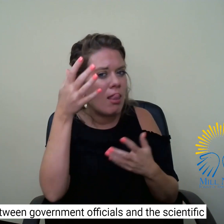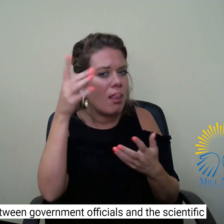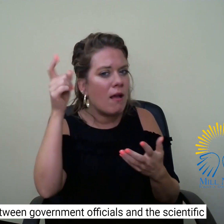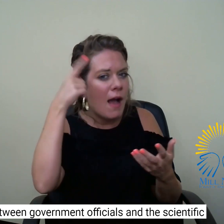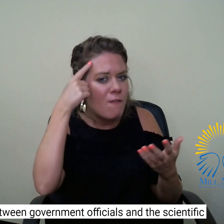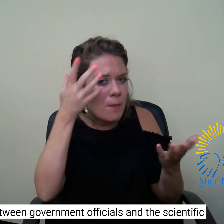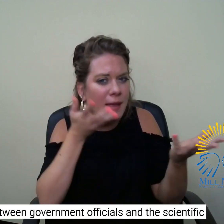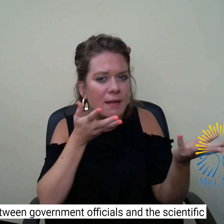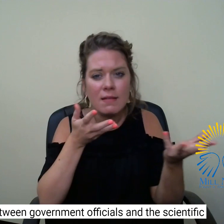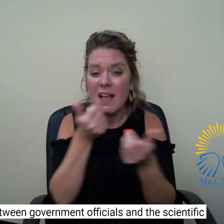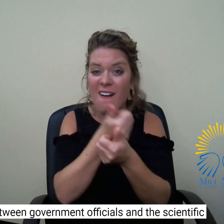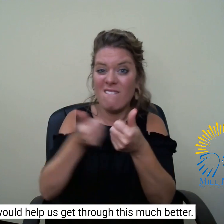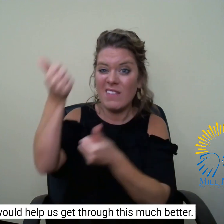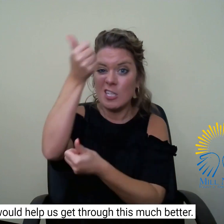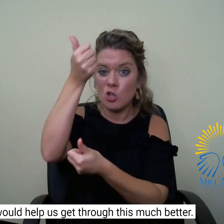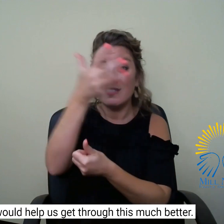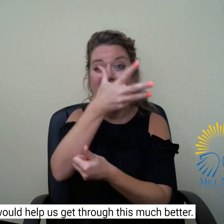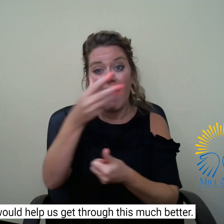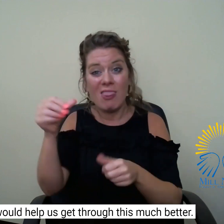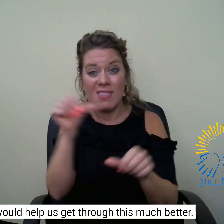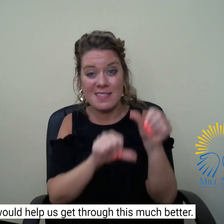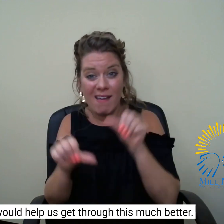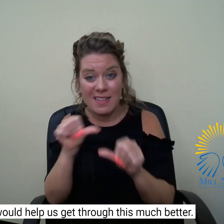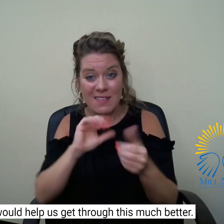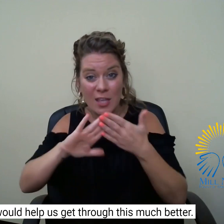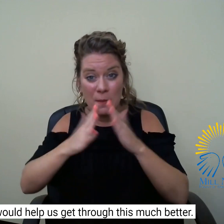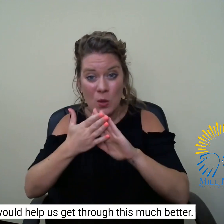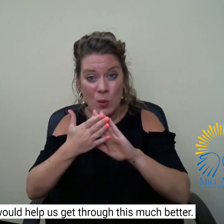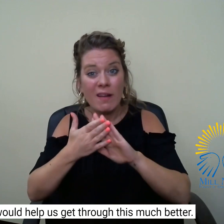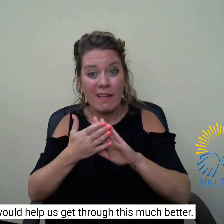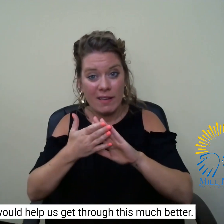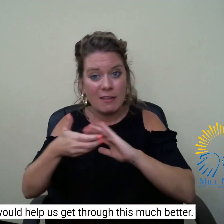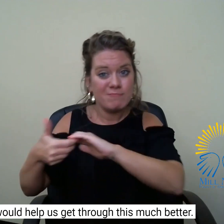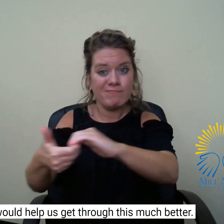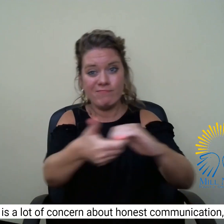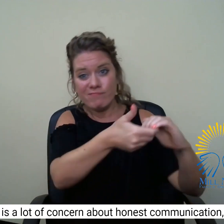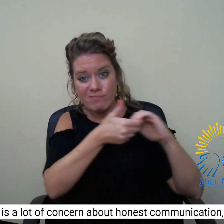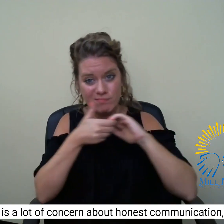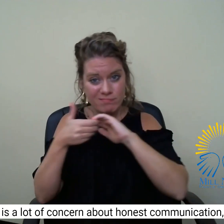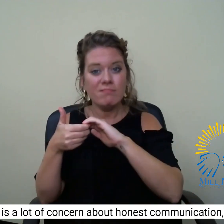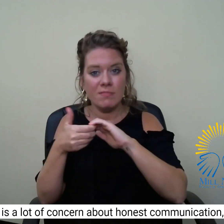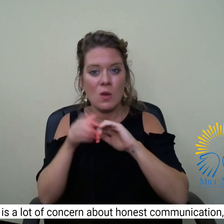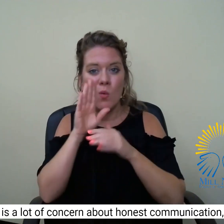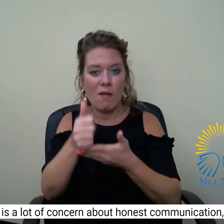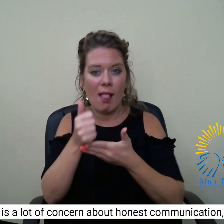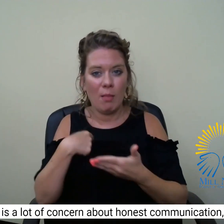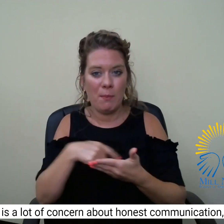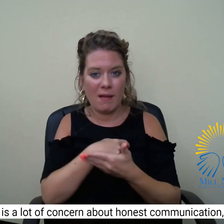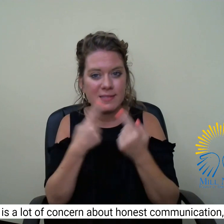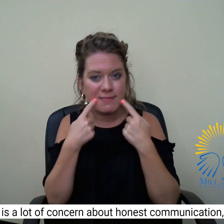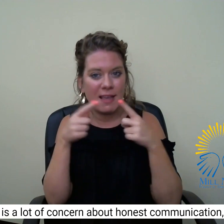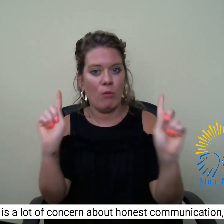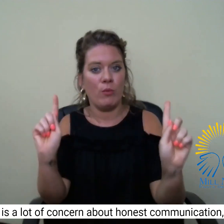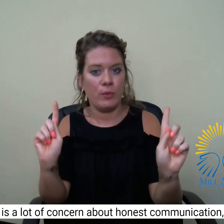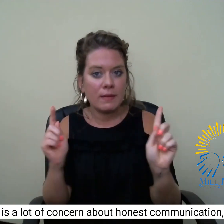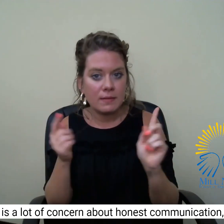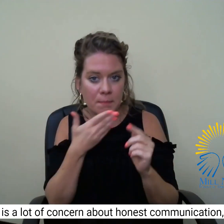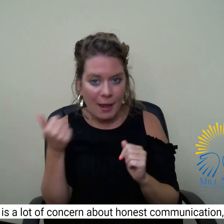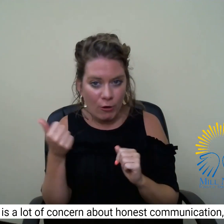officials and the scientific community would help us get through this much better. And of course, there was a lot of concern about honest